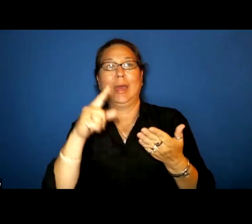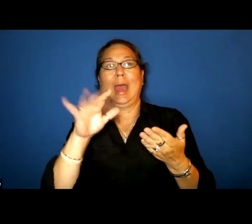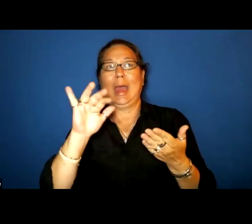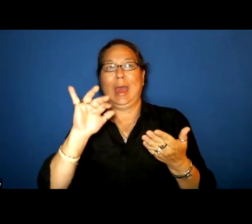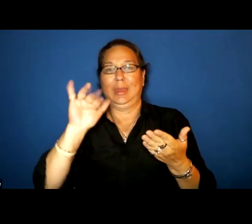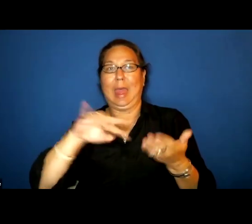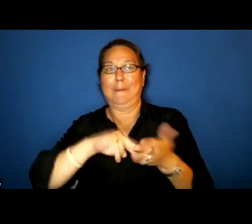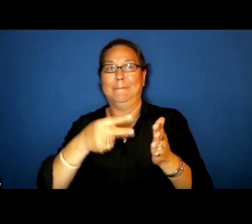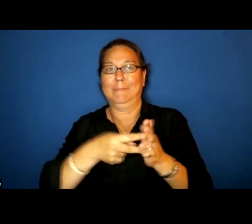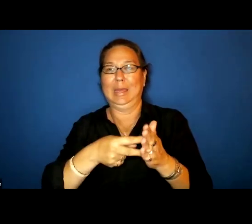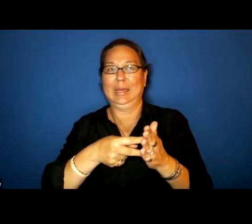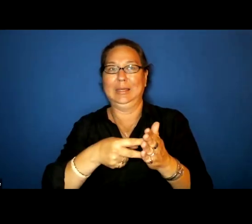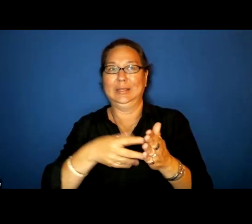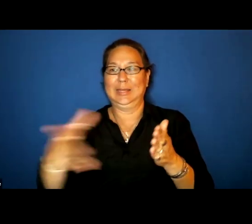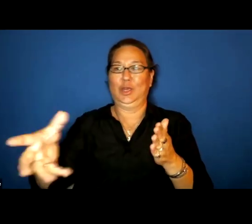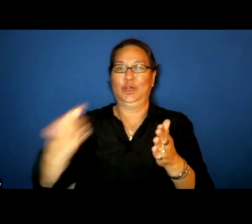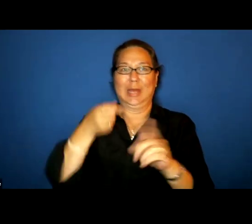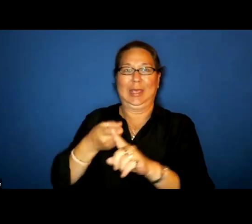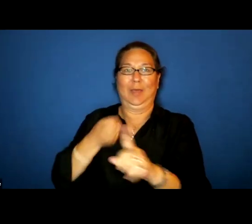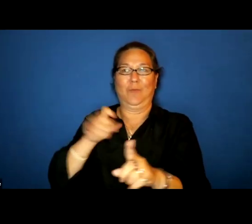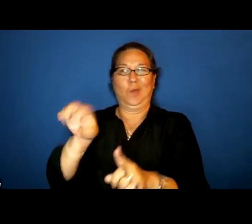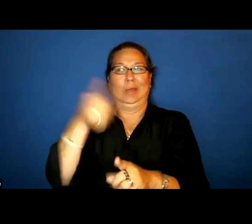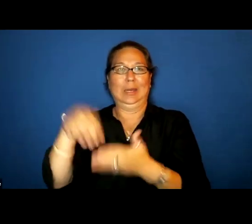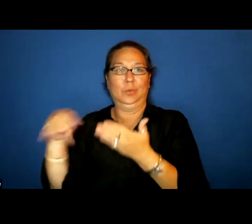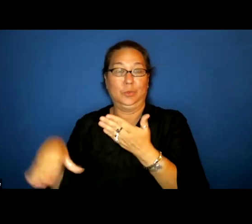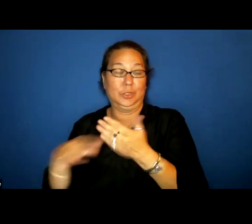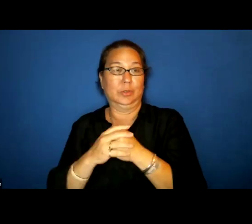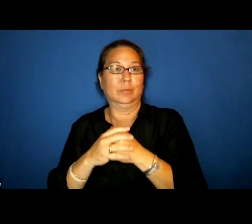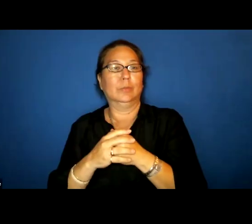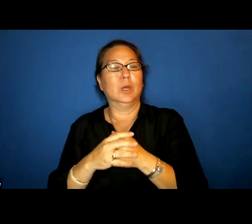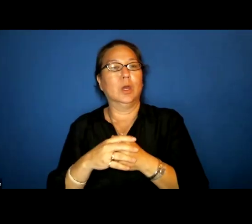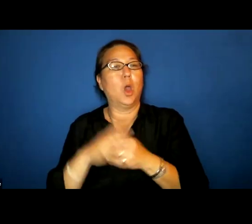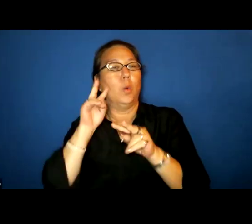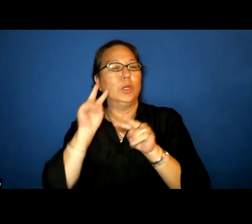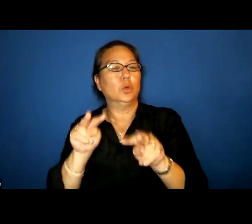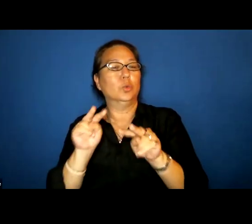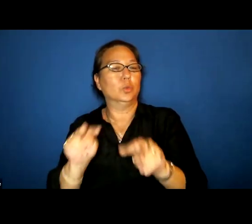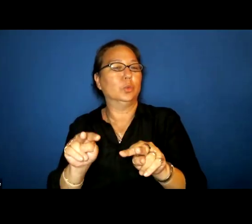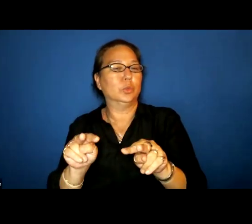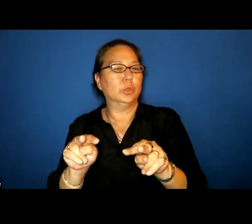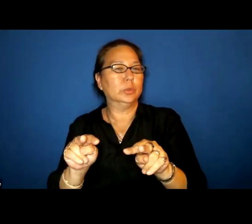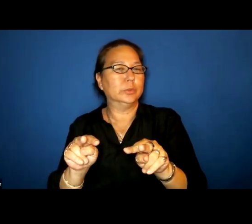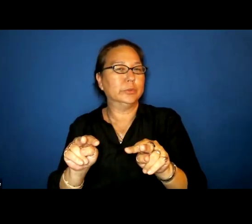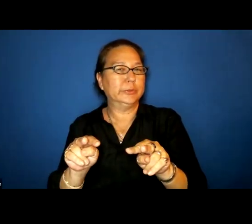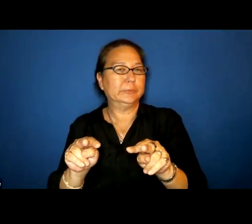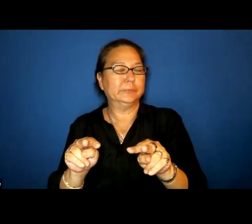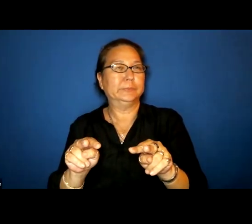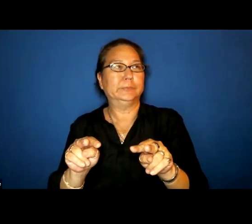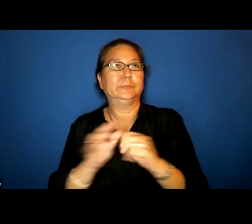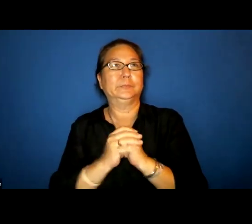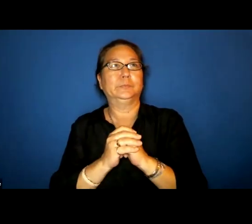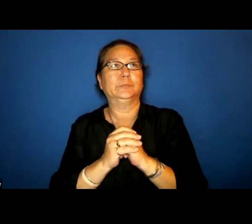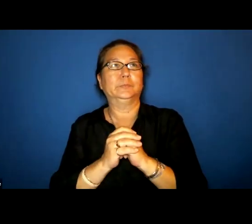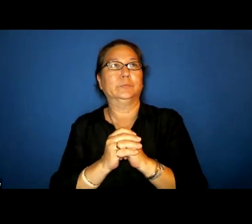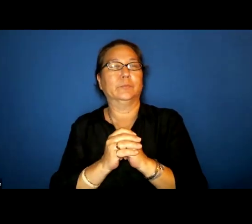student. And so when you look in the aggregate, there are